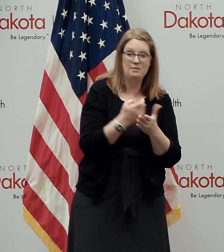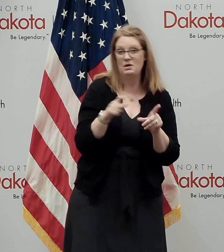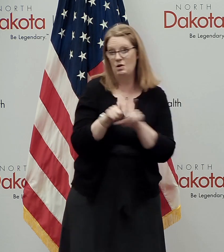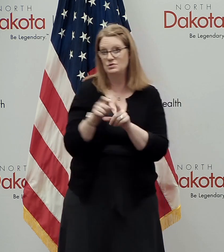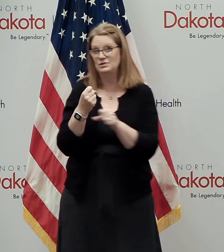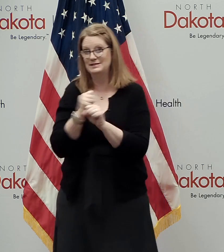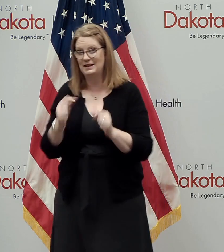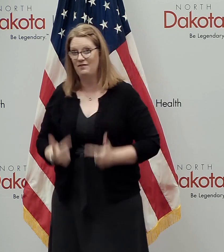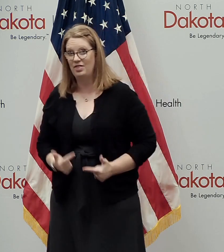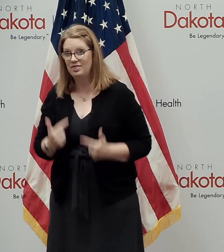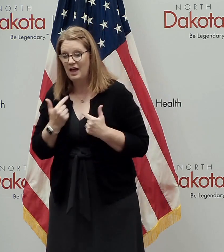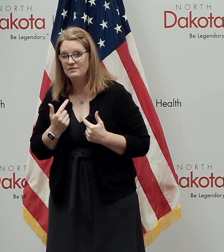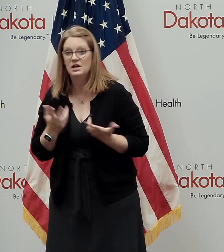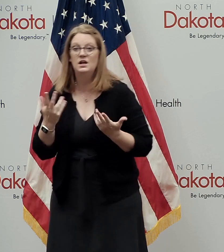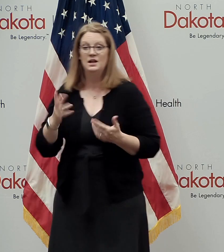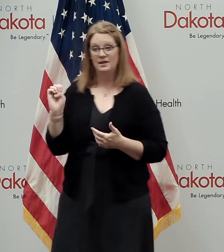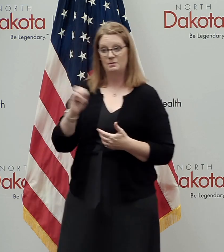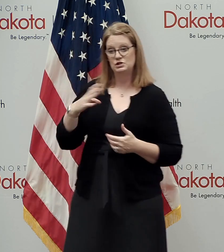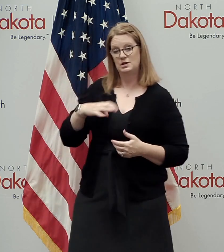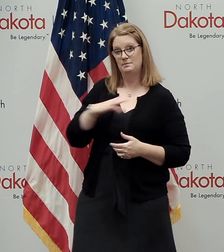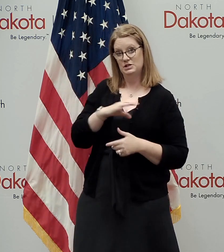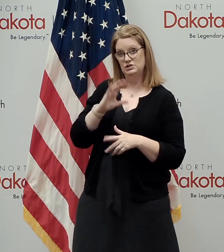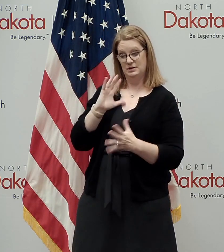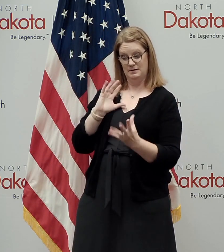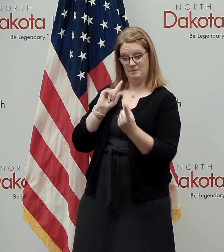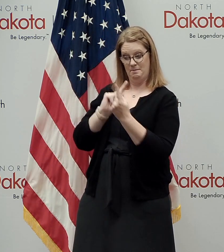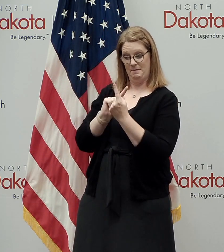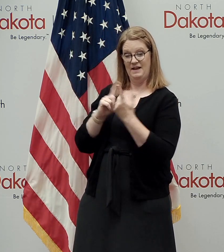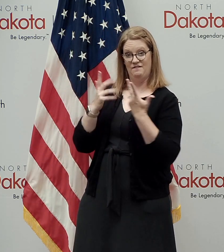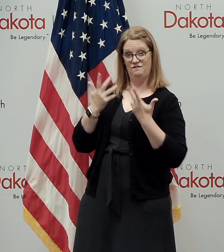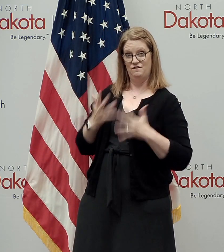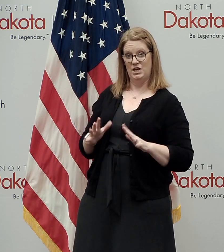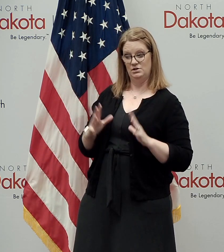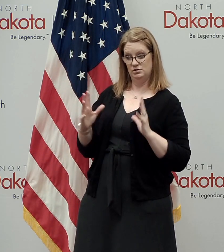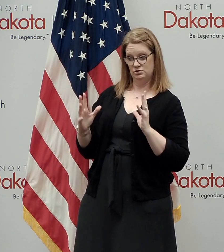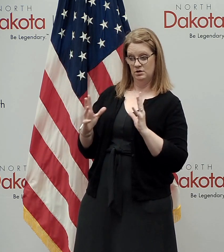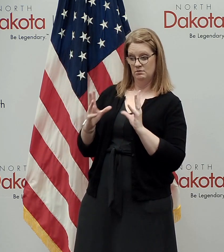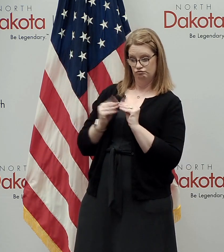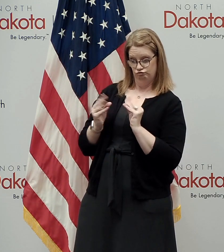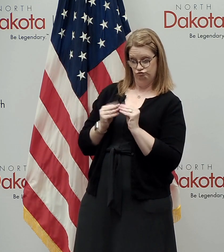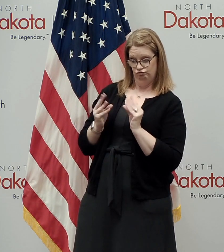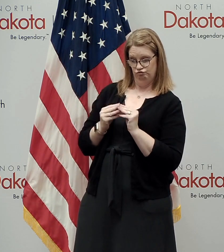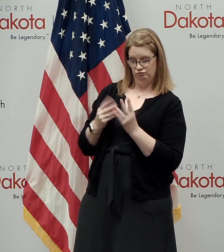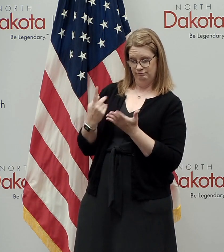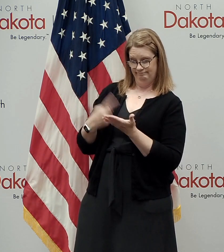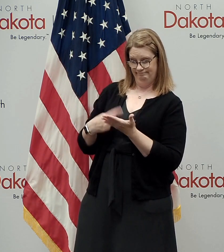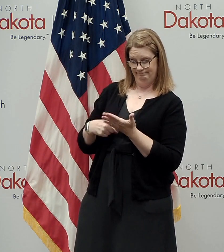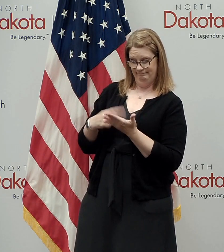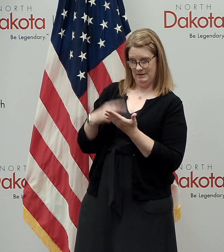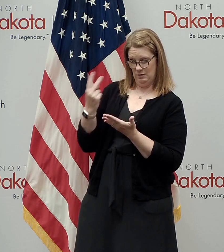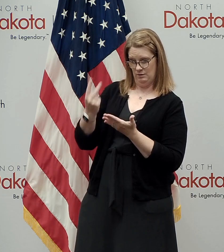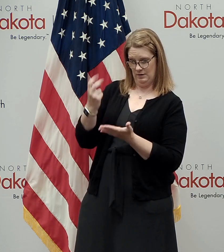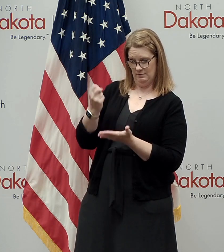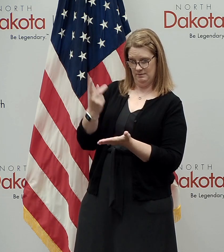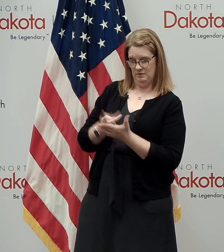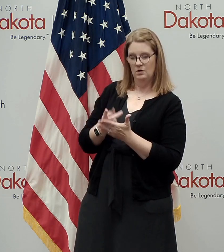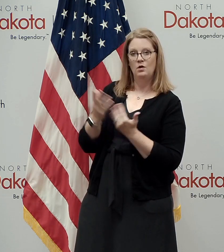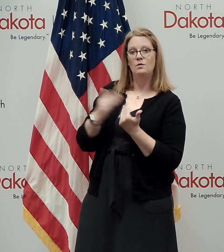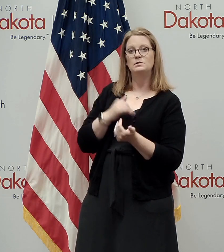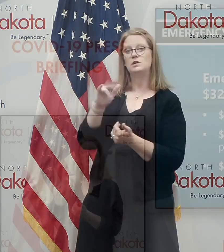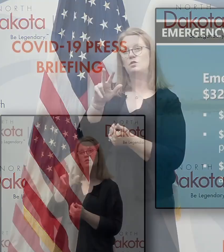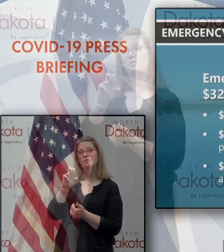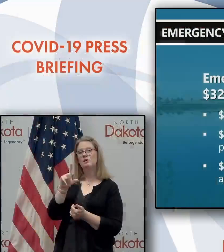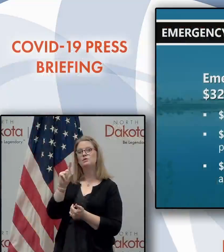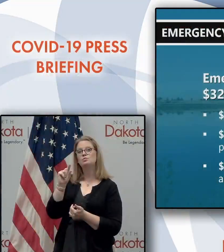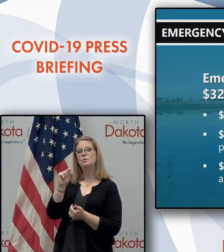Commission met, and that Emergency Commission reviewed and approved yesterday another close to $320